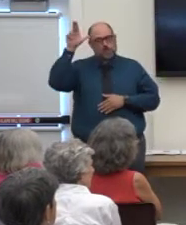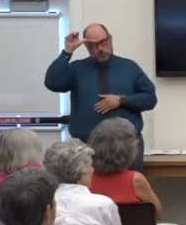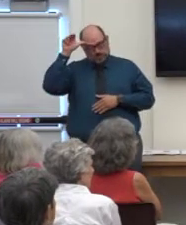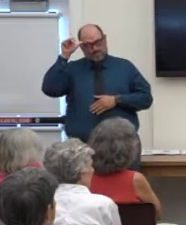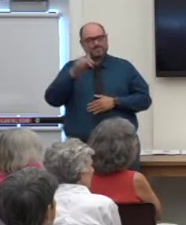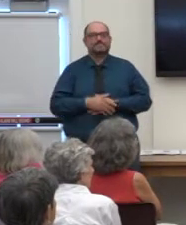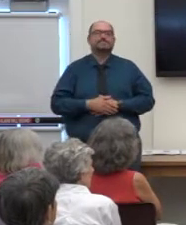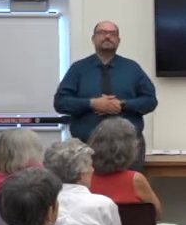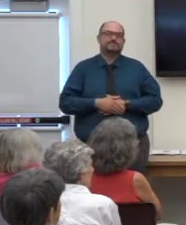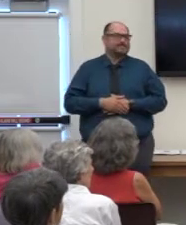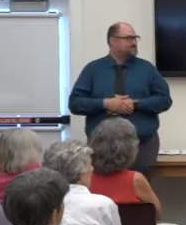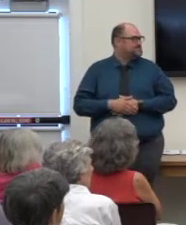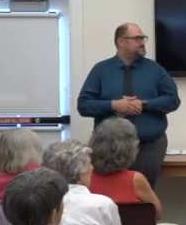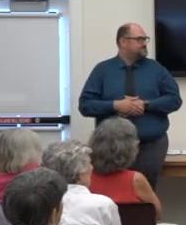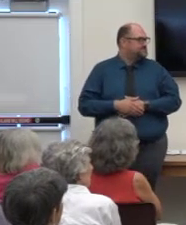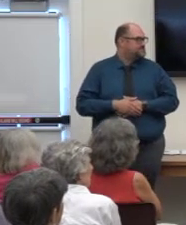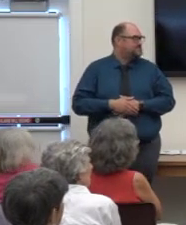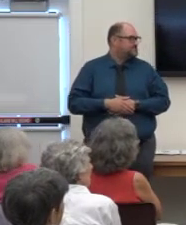Horse.